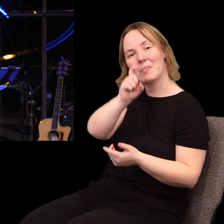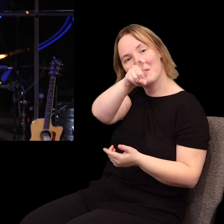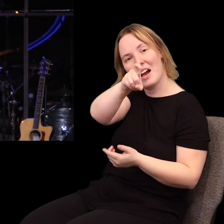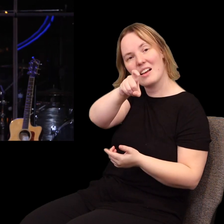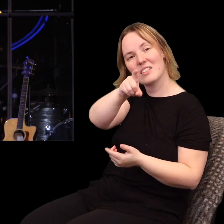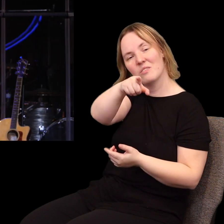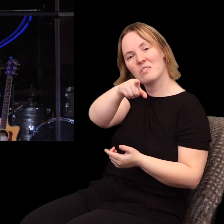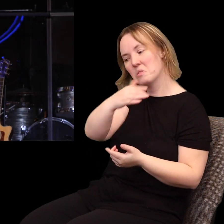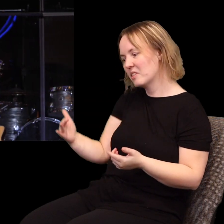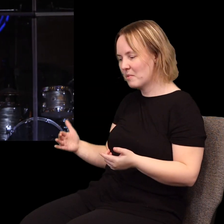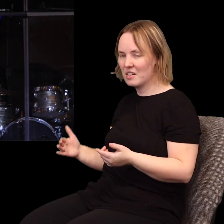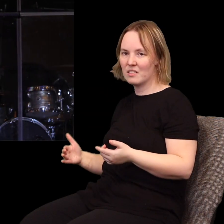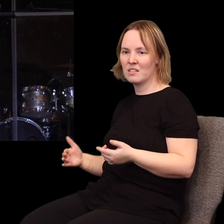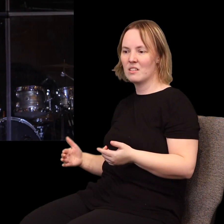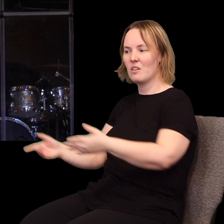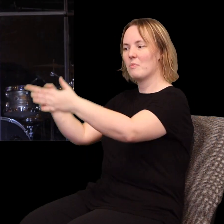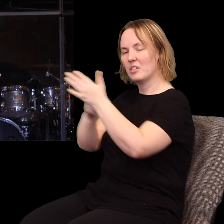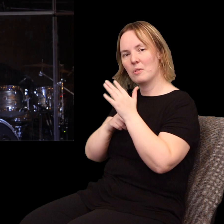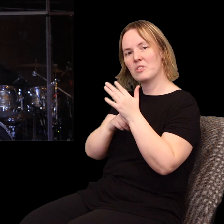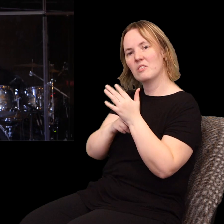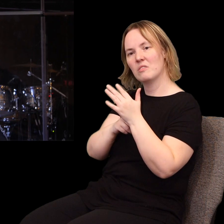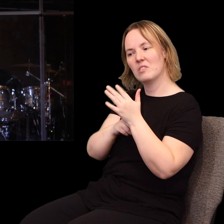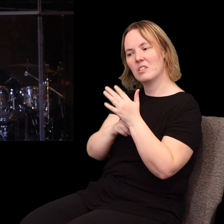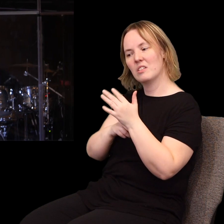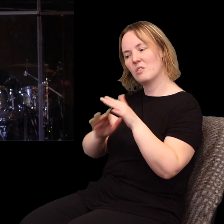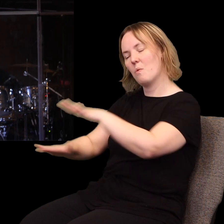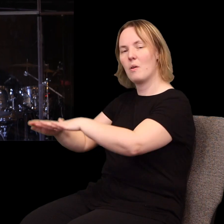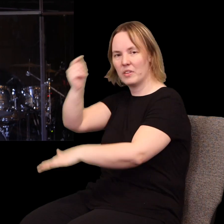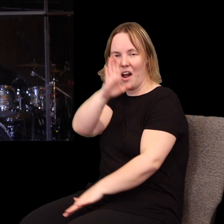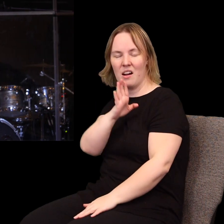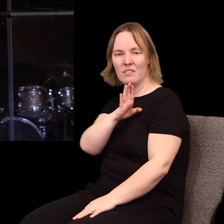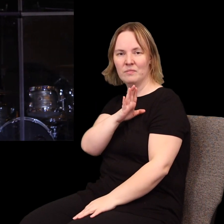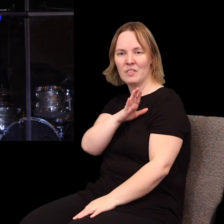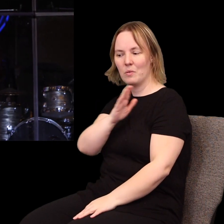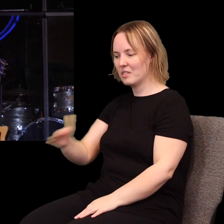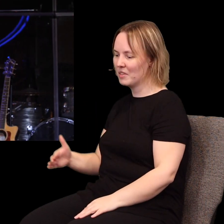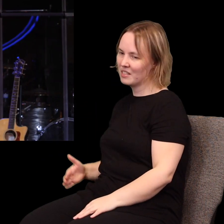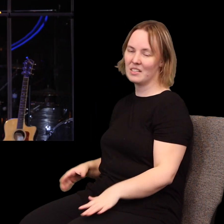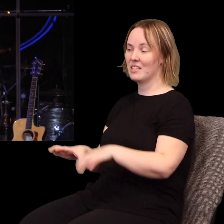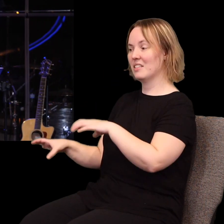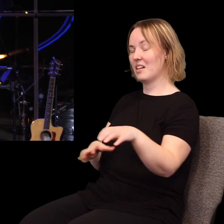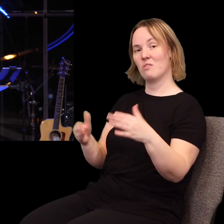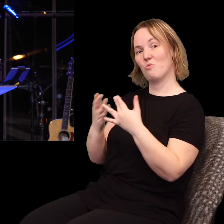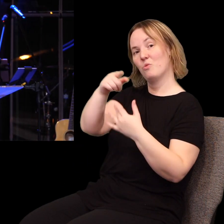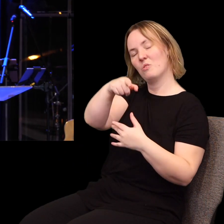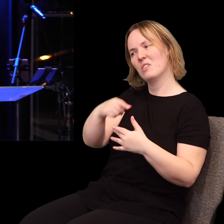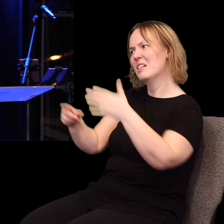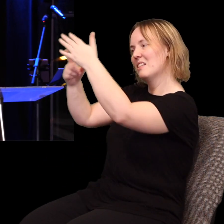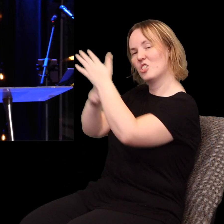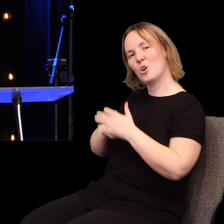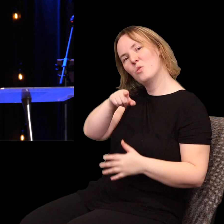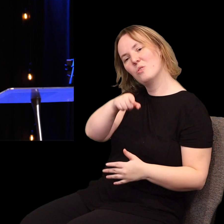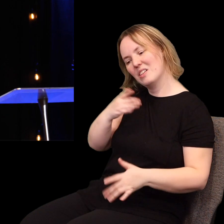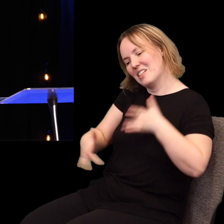just ask you, what are some things you've been exposed to in your walk with God? What are some things he's maybe done through you? What are